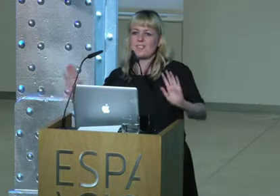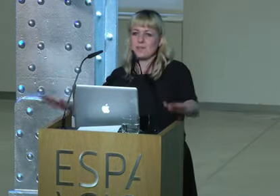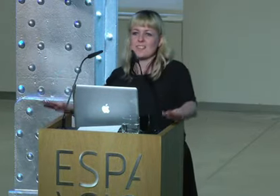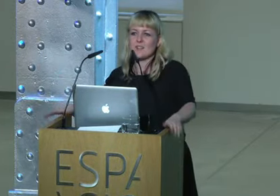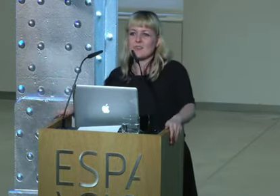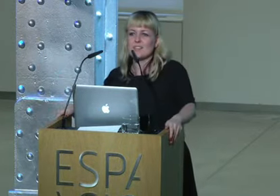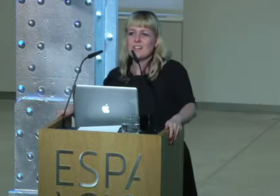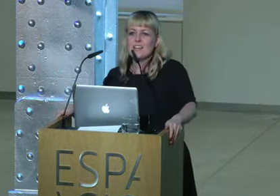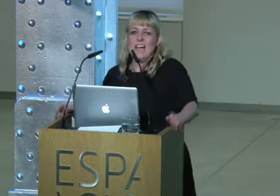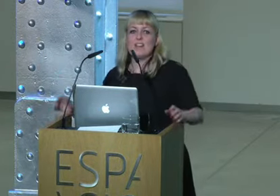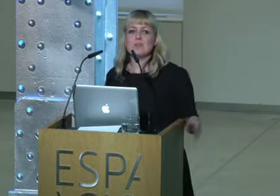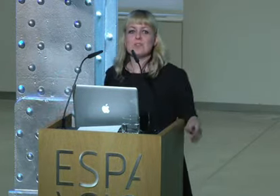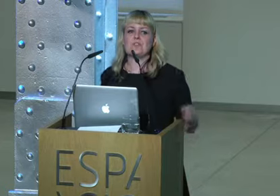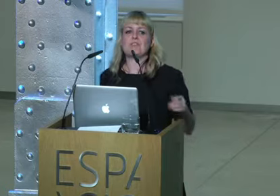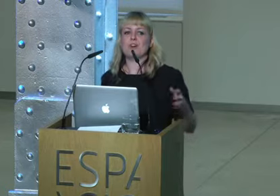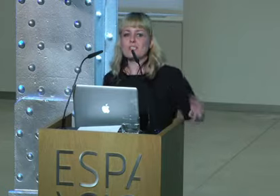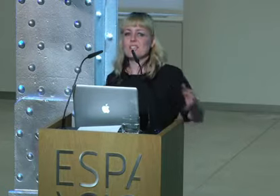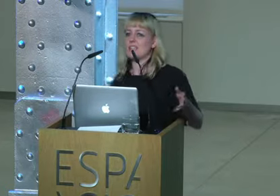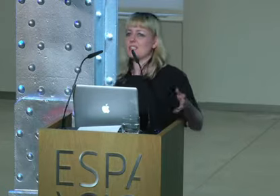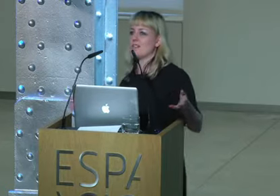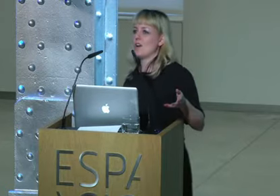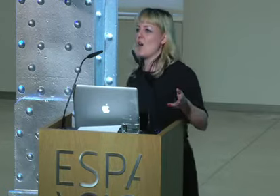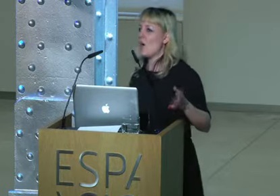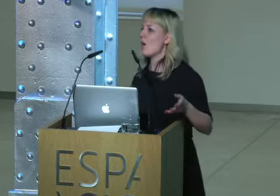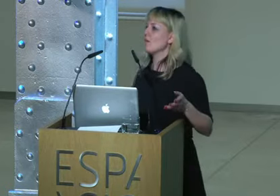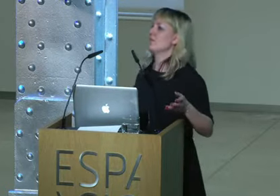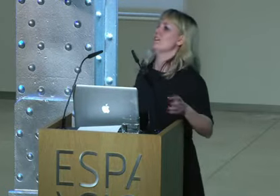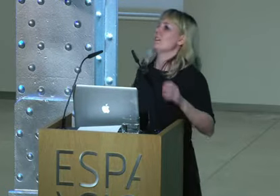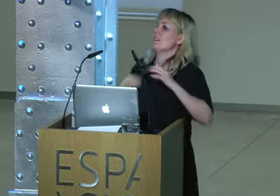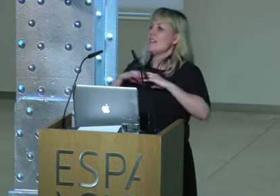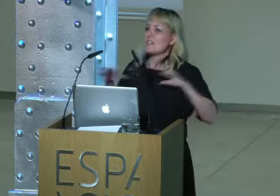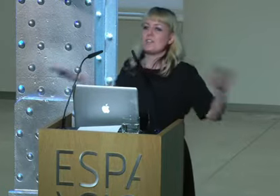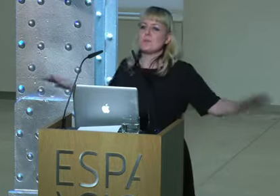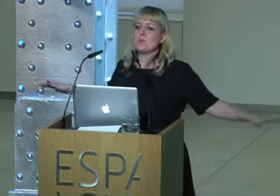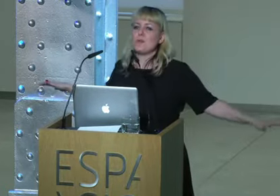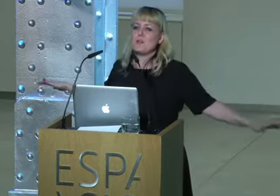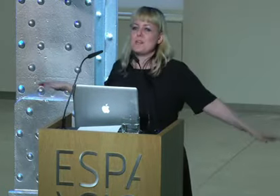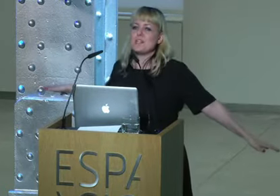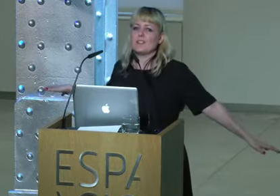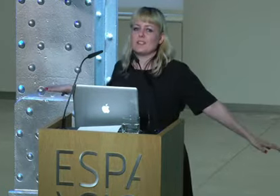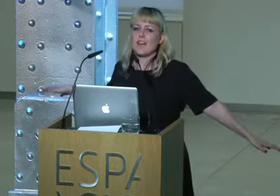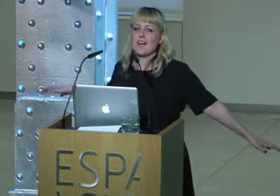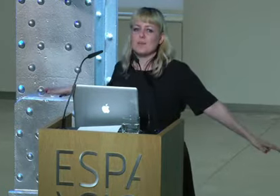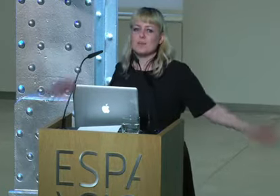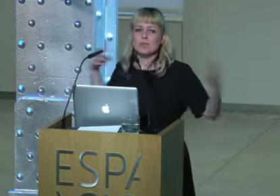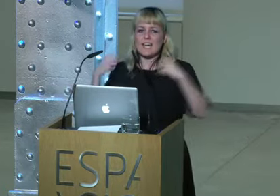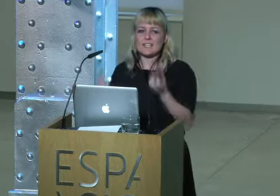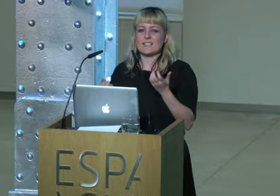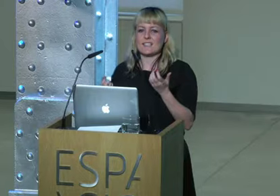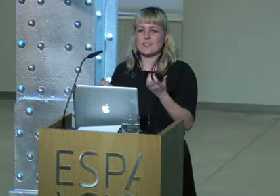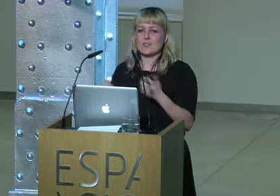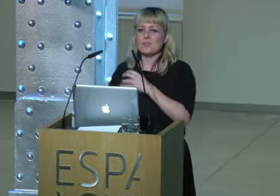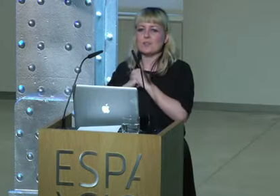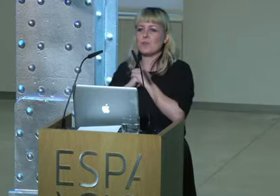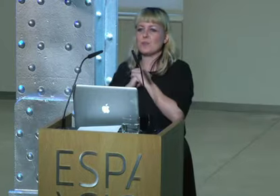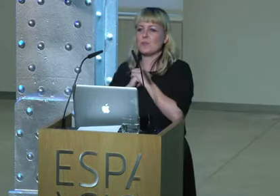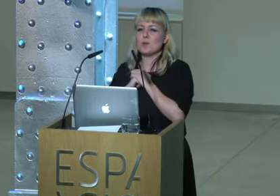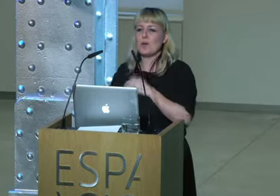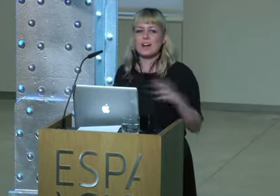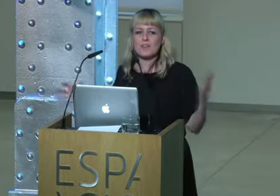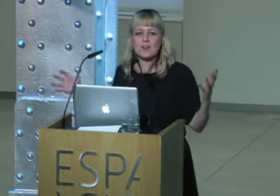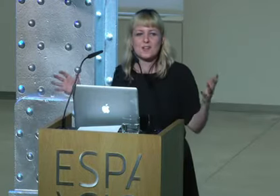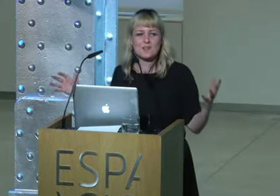to themselves. And that was the context of connections between media at the time. You license it.